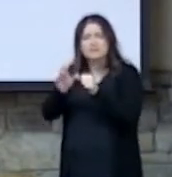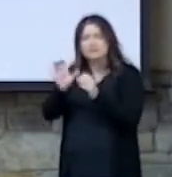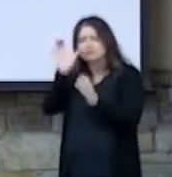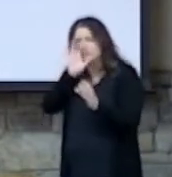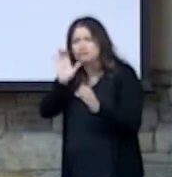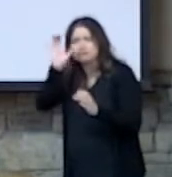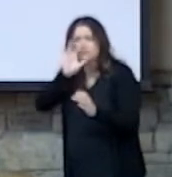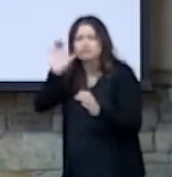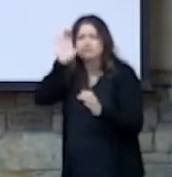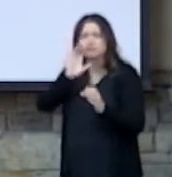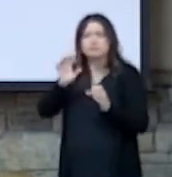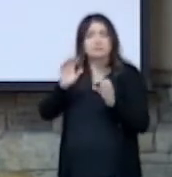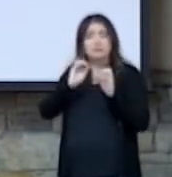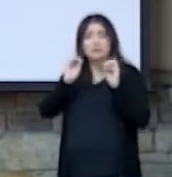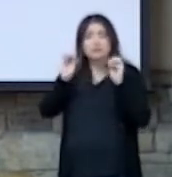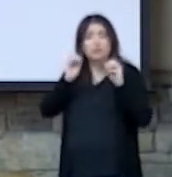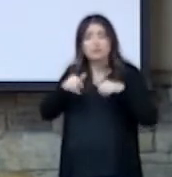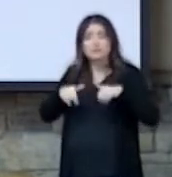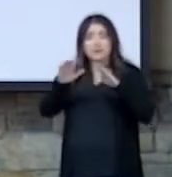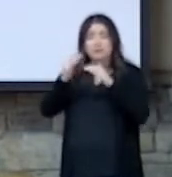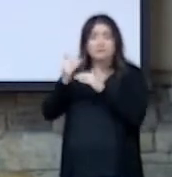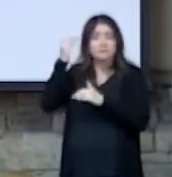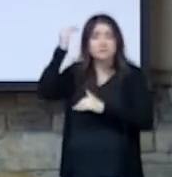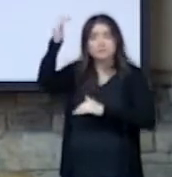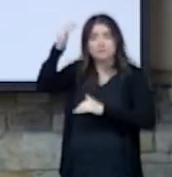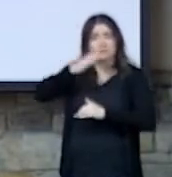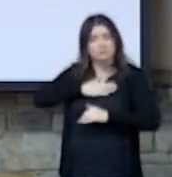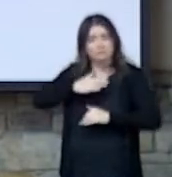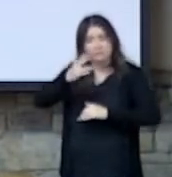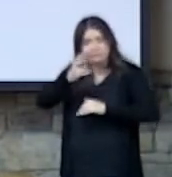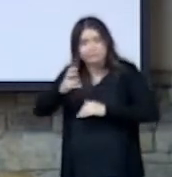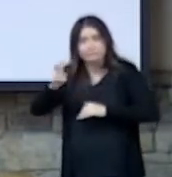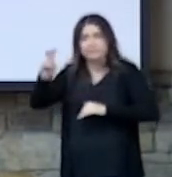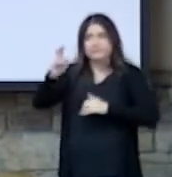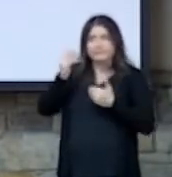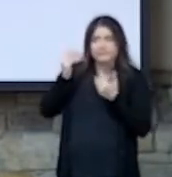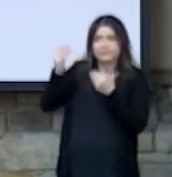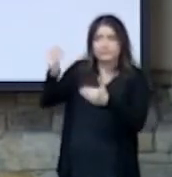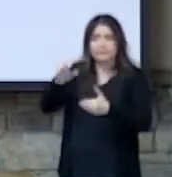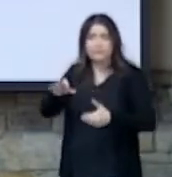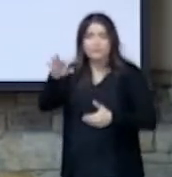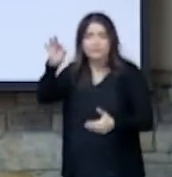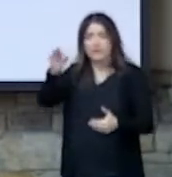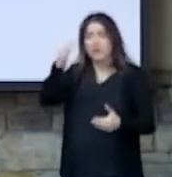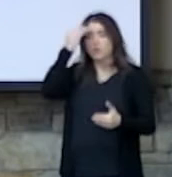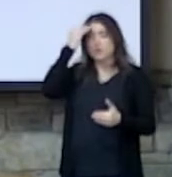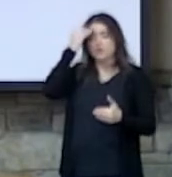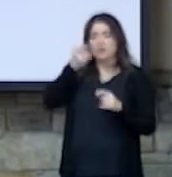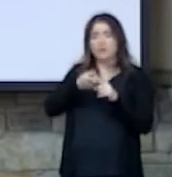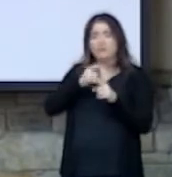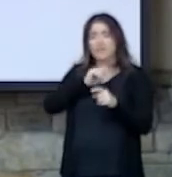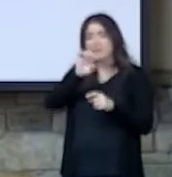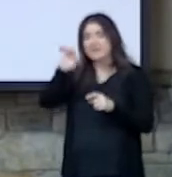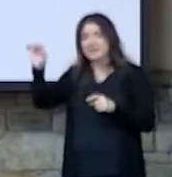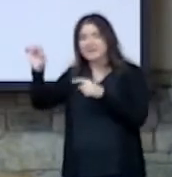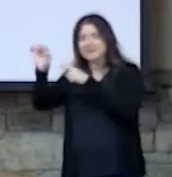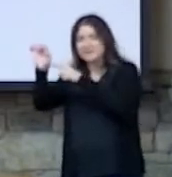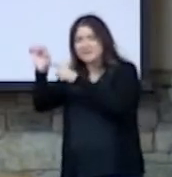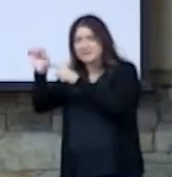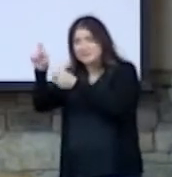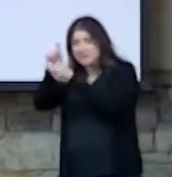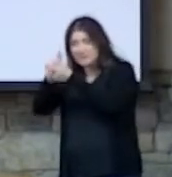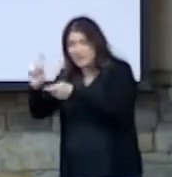that no sacrifice was too great for them. All we know is that they came from the east. We don't know specifically